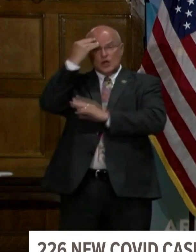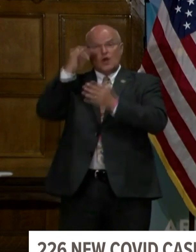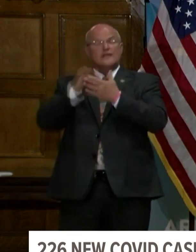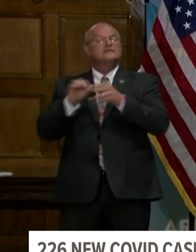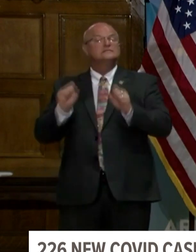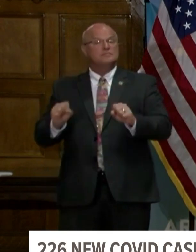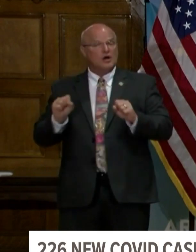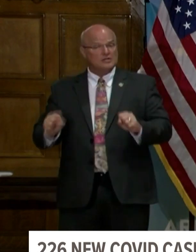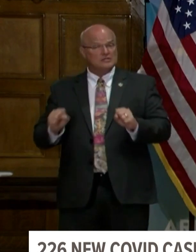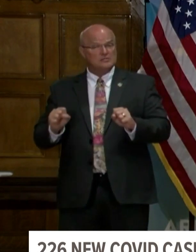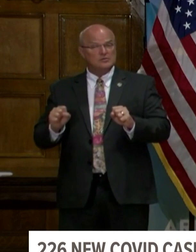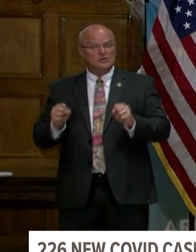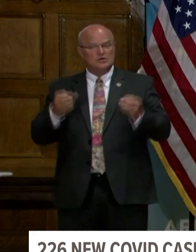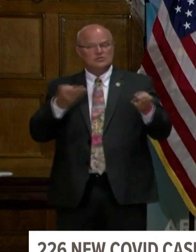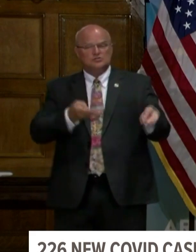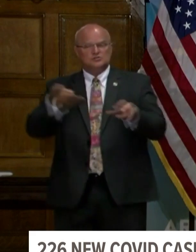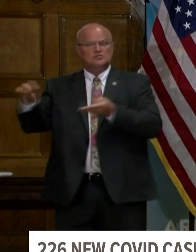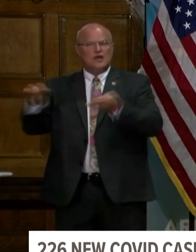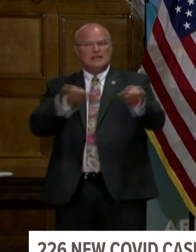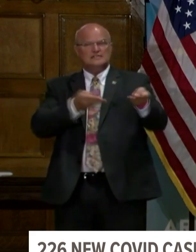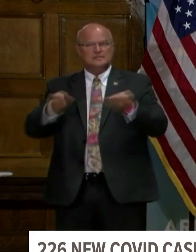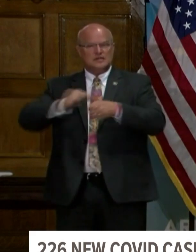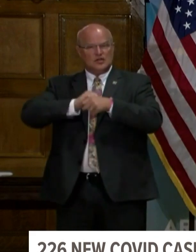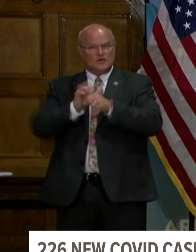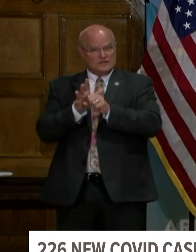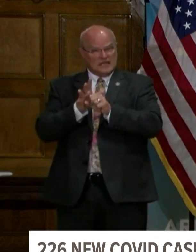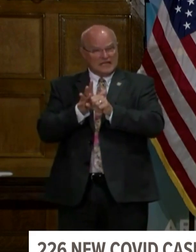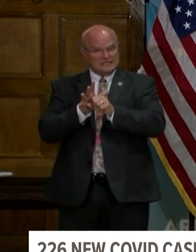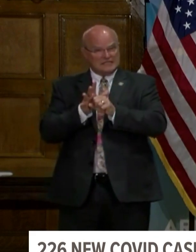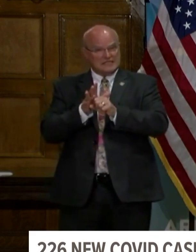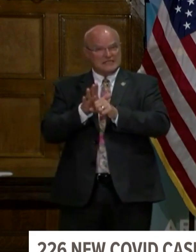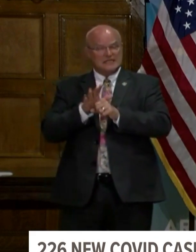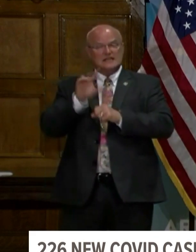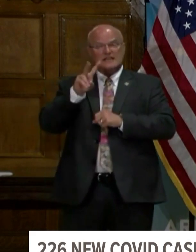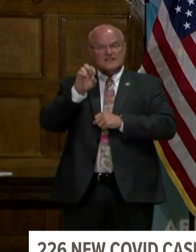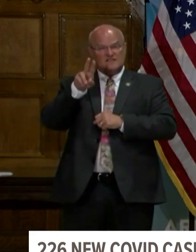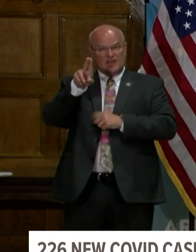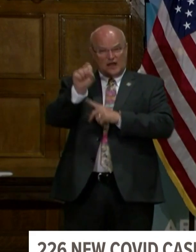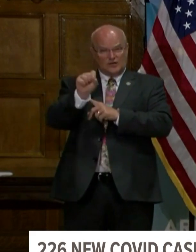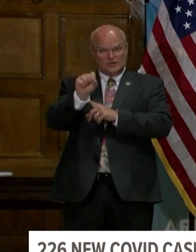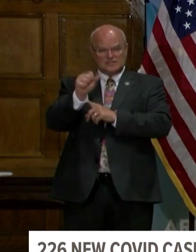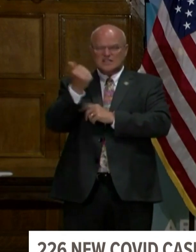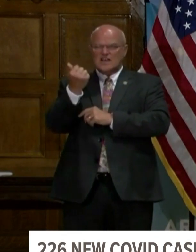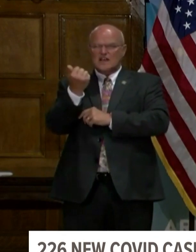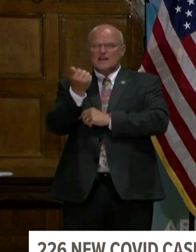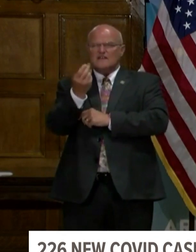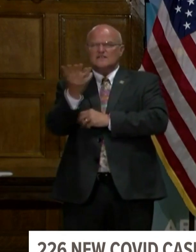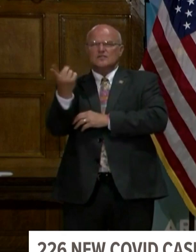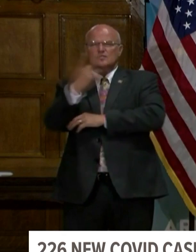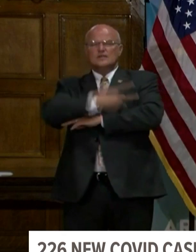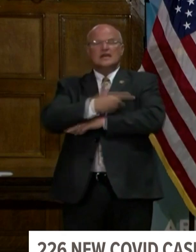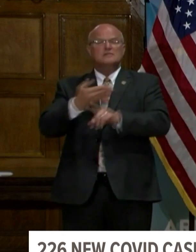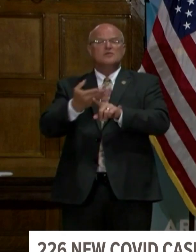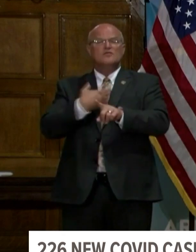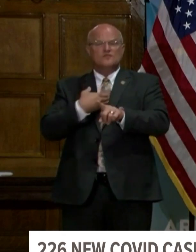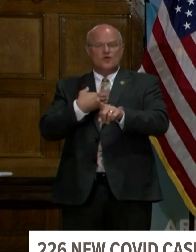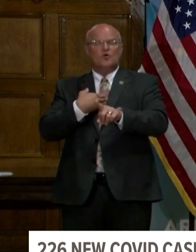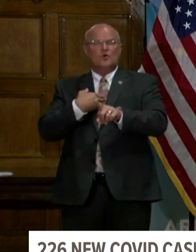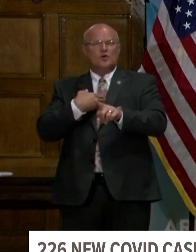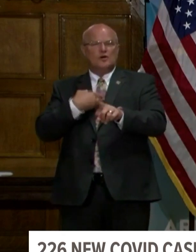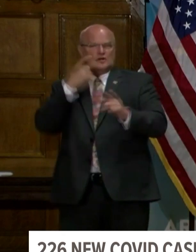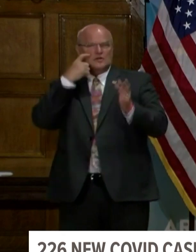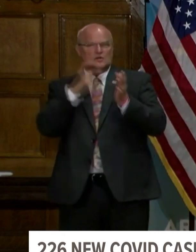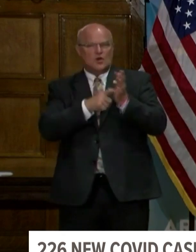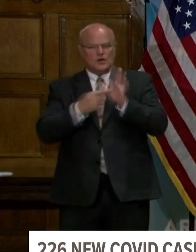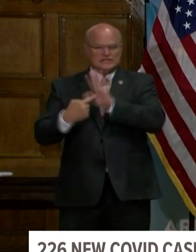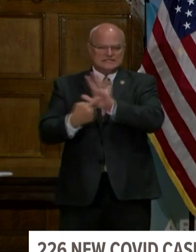it's possible to transmit COVID-19 virus a couple of days before people have symptoms. So it's